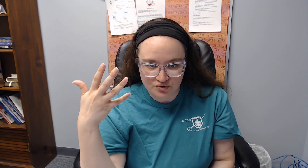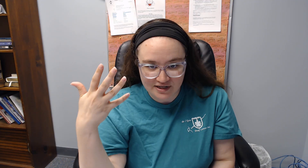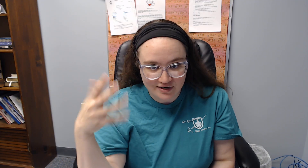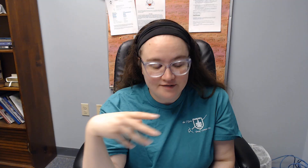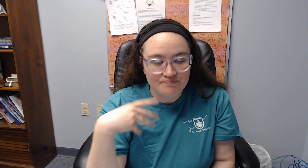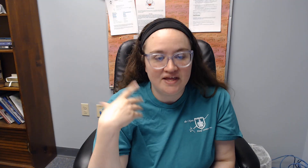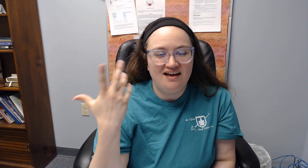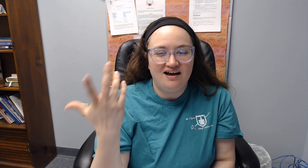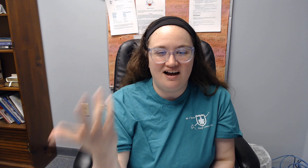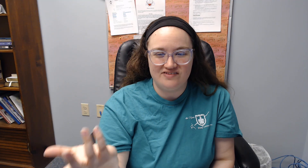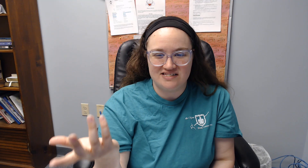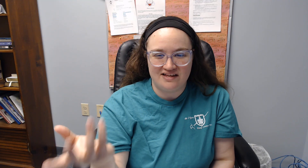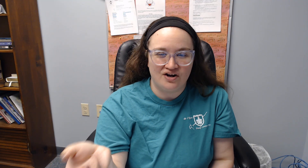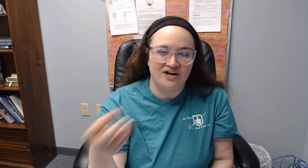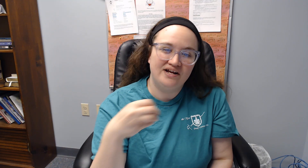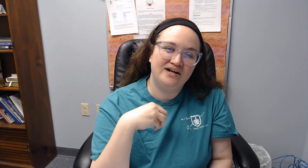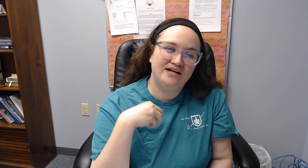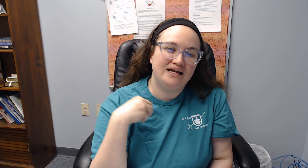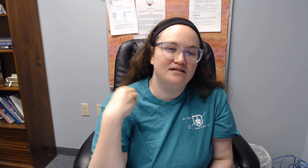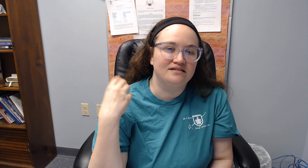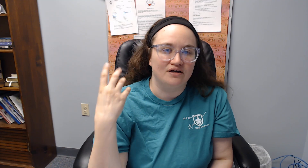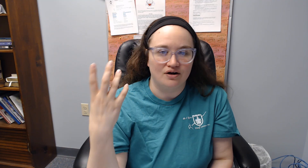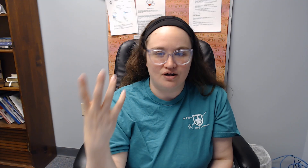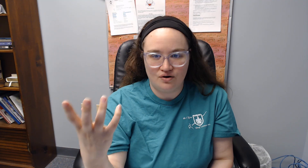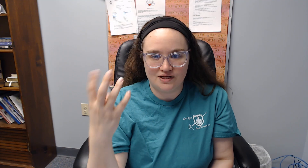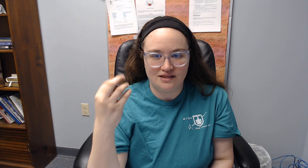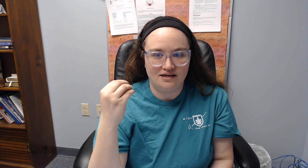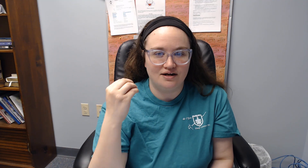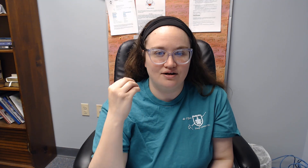hearing, obviously there are hearing aids, there are cochlears,